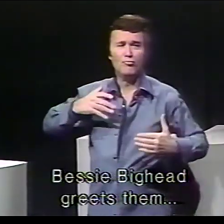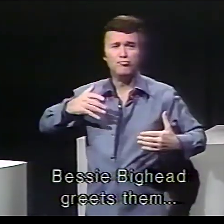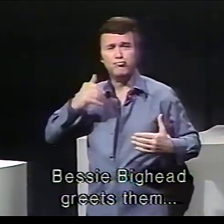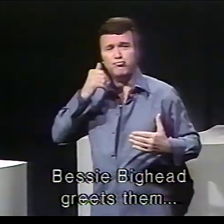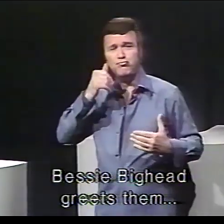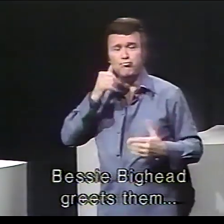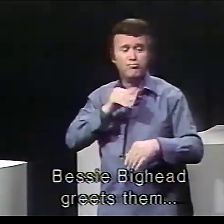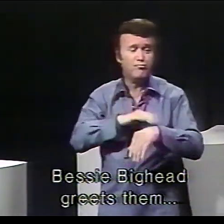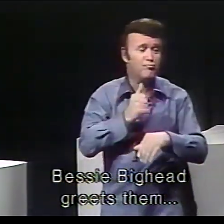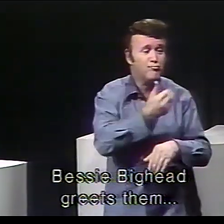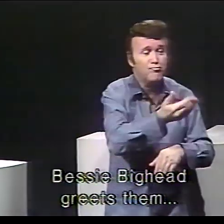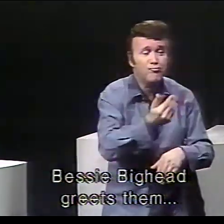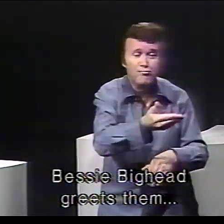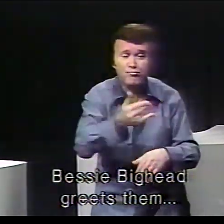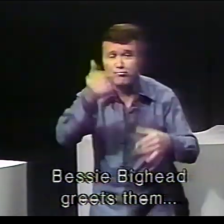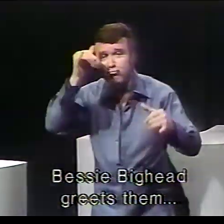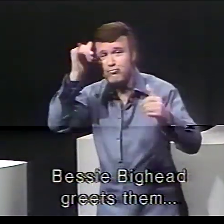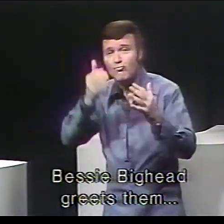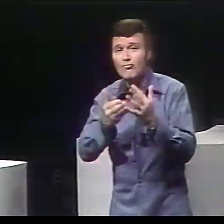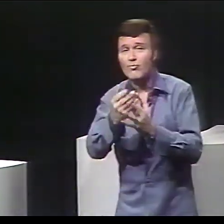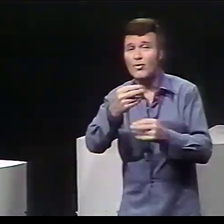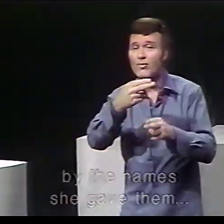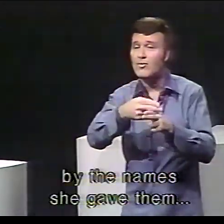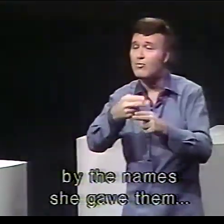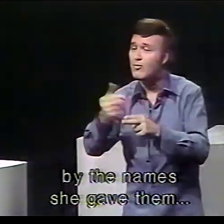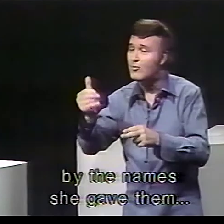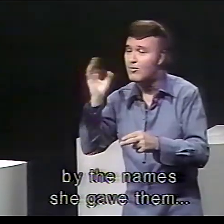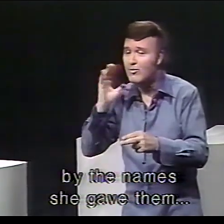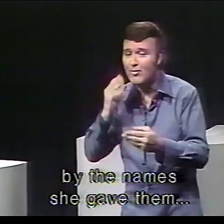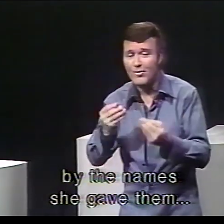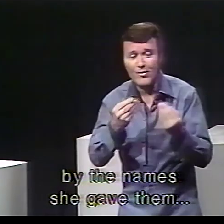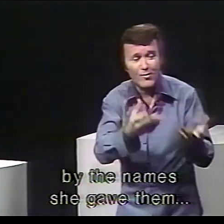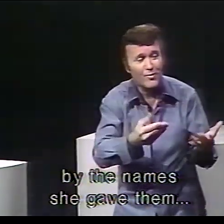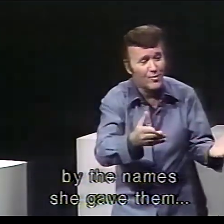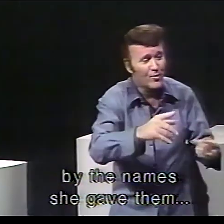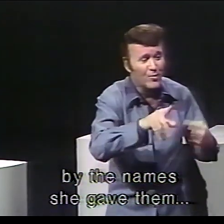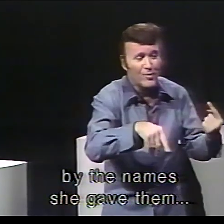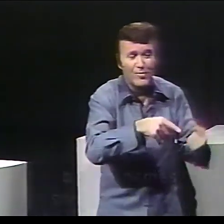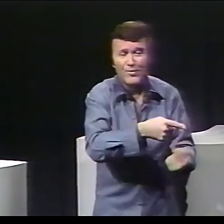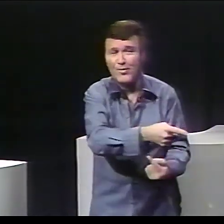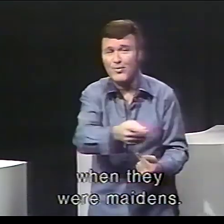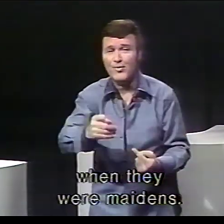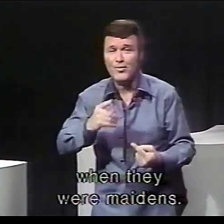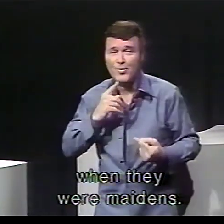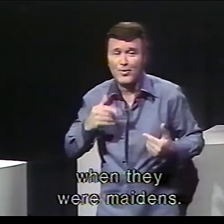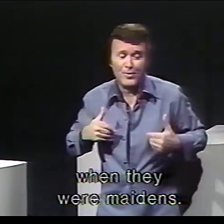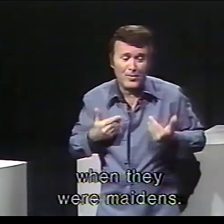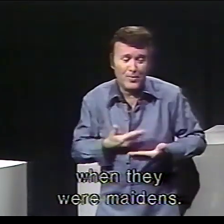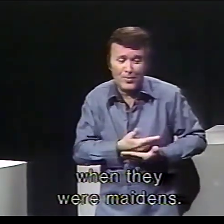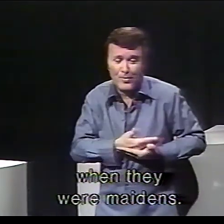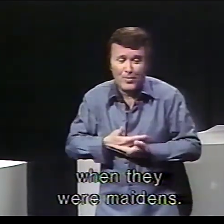Bessie Bighead greets them by the name she gave them when they were maidens.